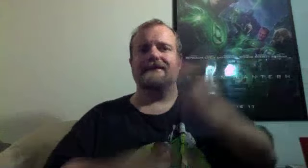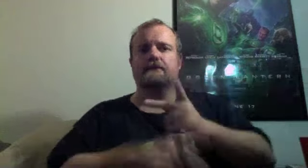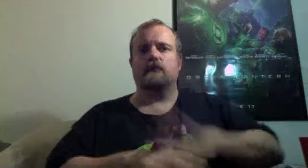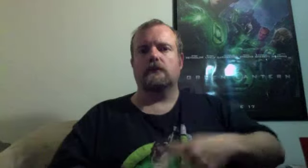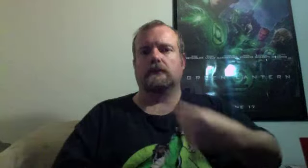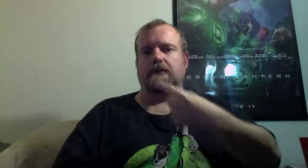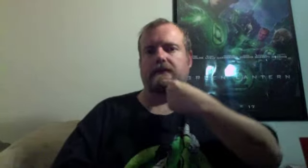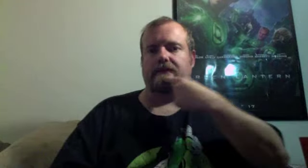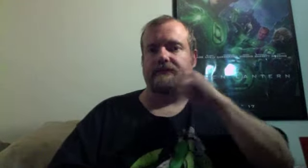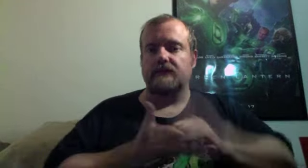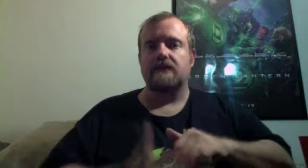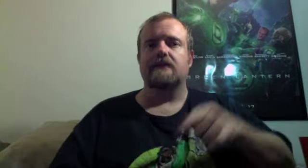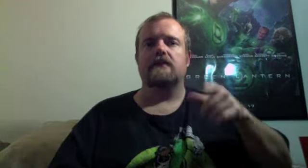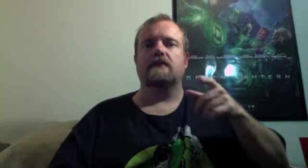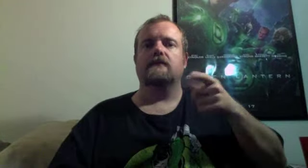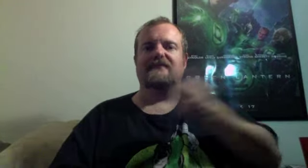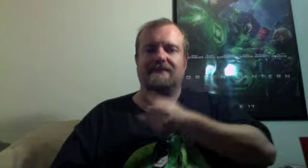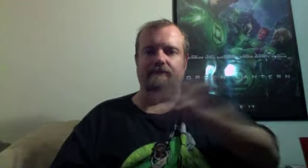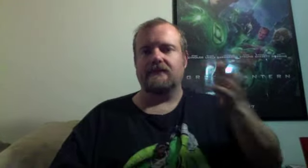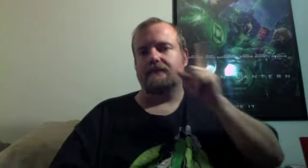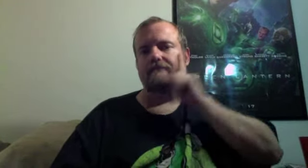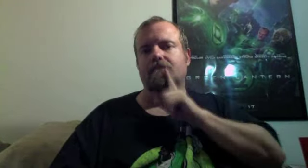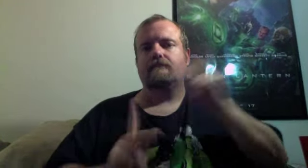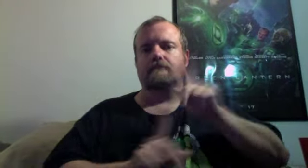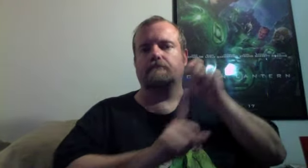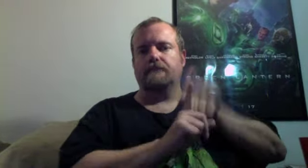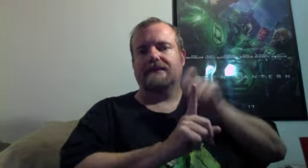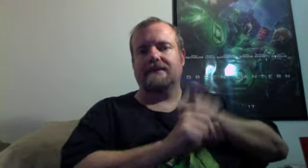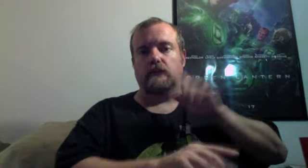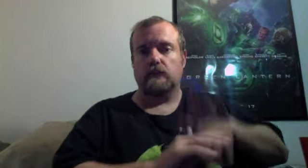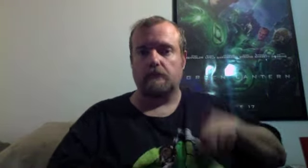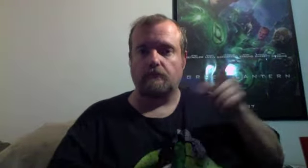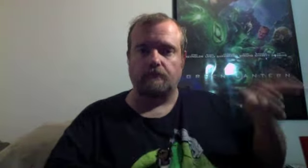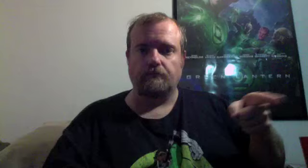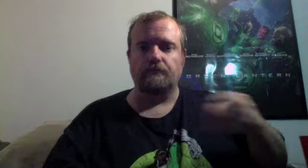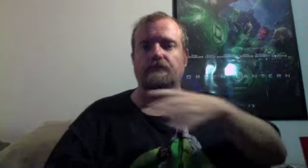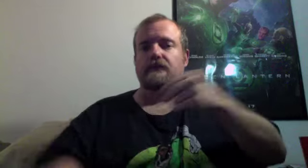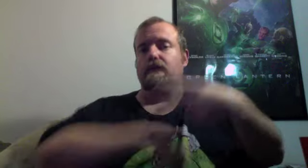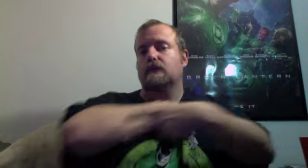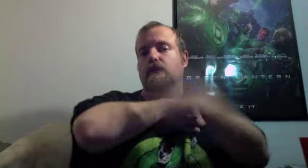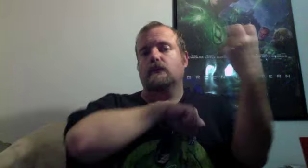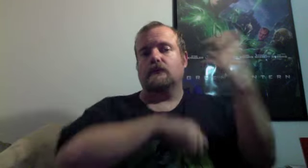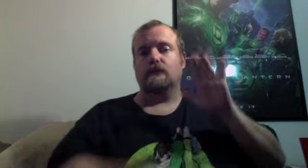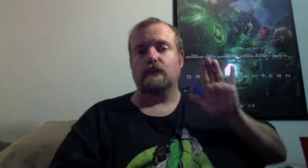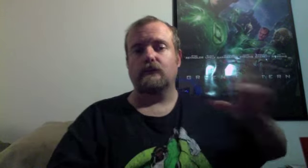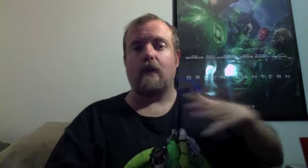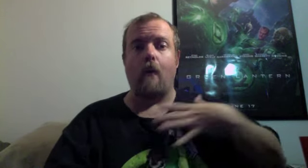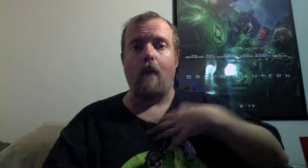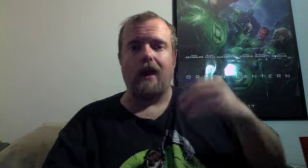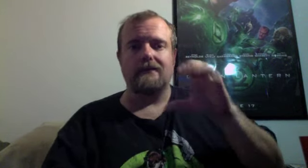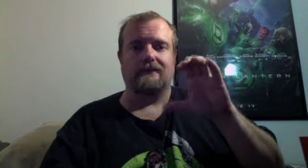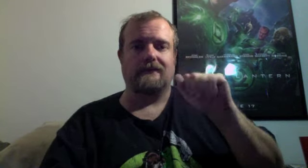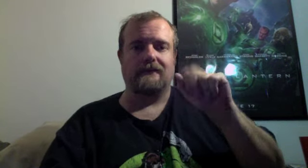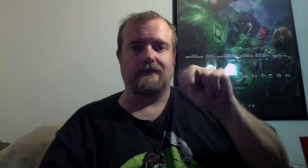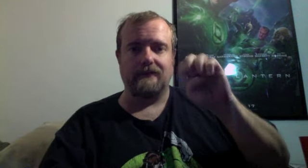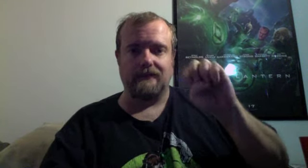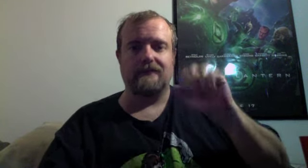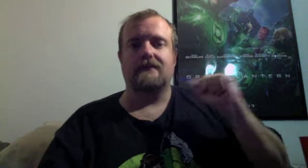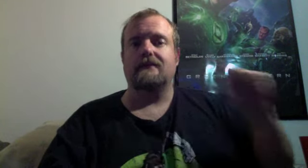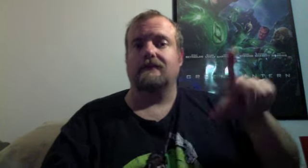for $14.99. So call now. To order Furniture Fix for just $14.99, call 1-800-560-7639 or go